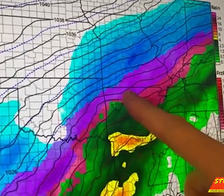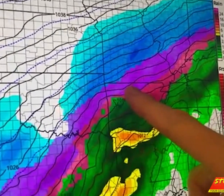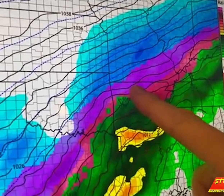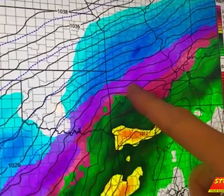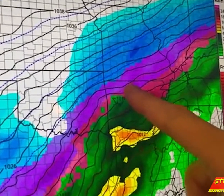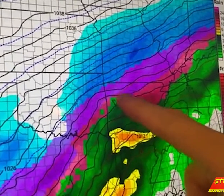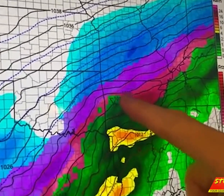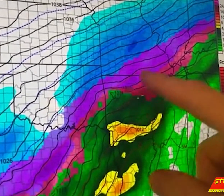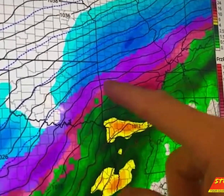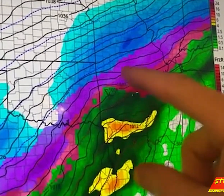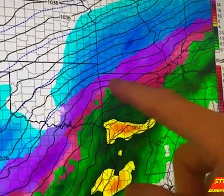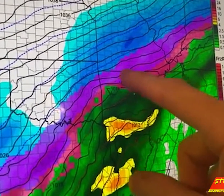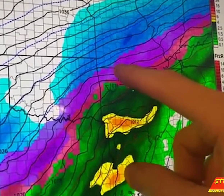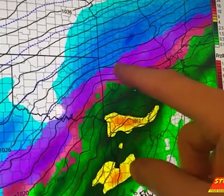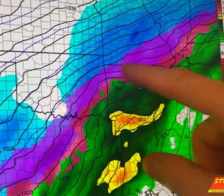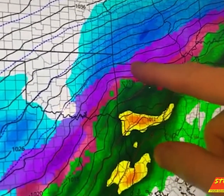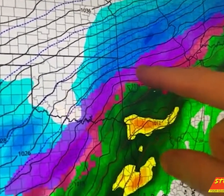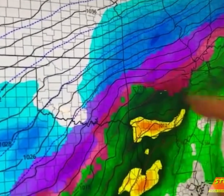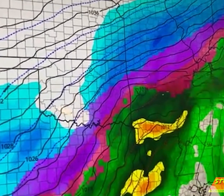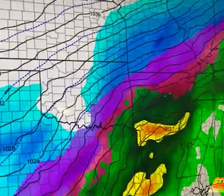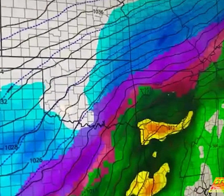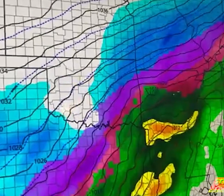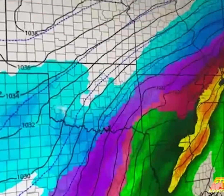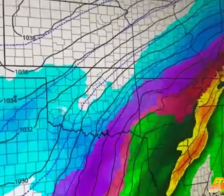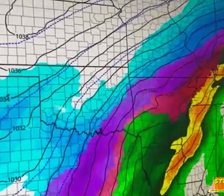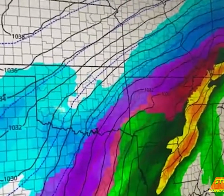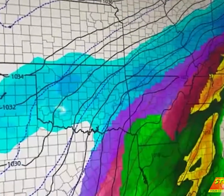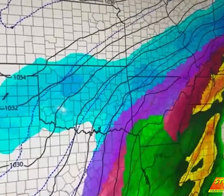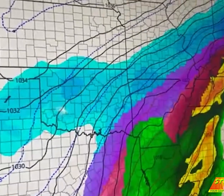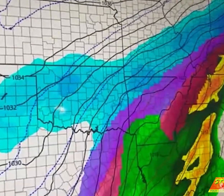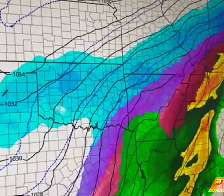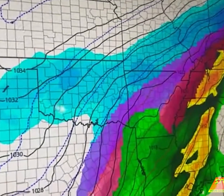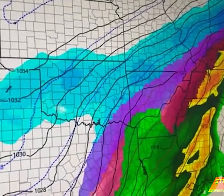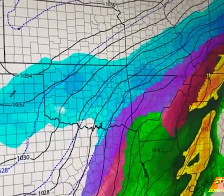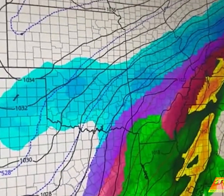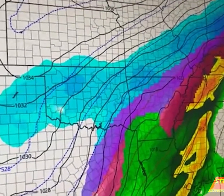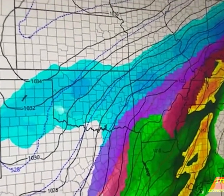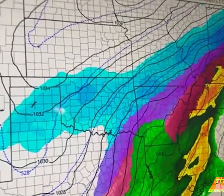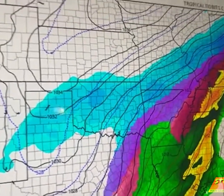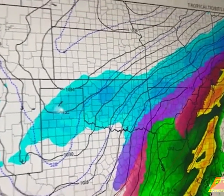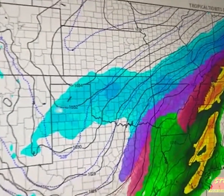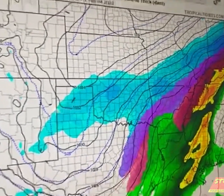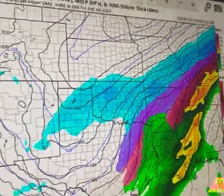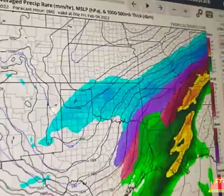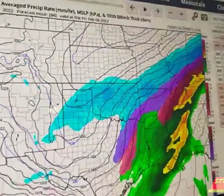a.m. Thursday, still right here, right at the edge of the sleet, and then snow to end it. One more model. And this is